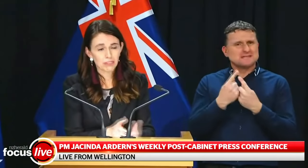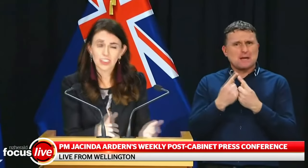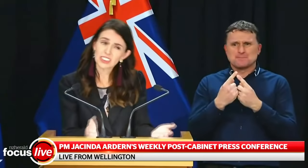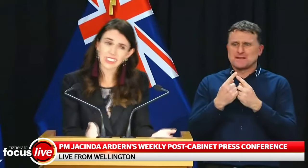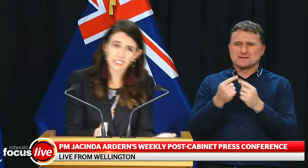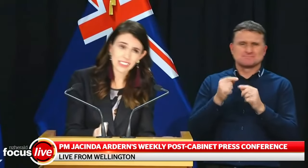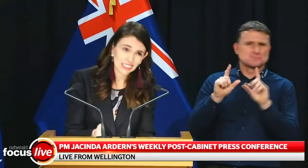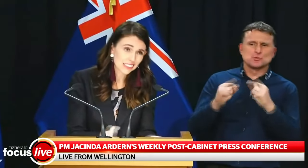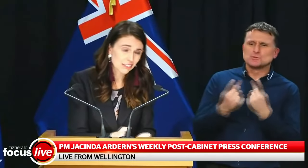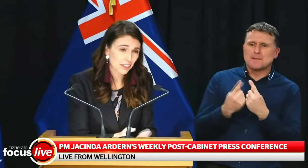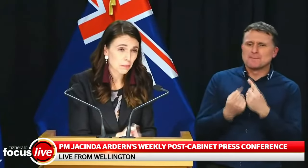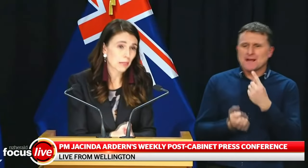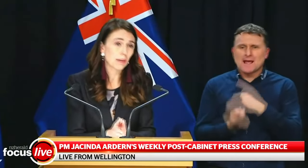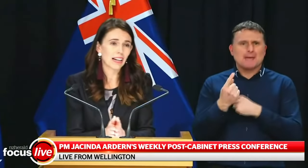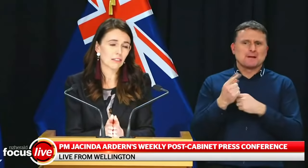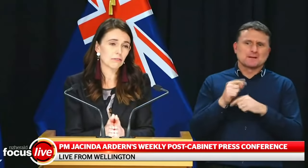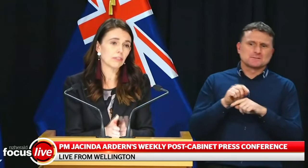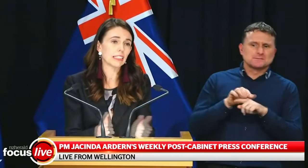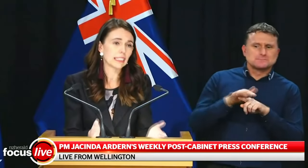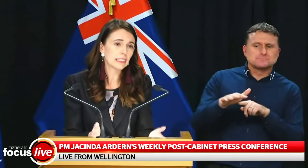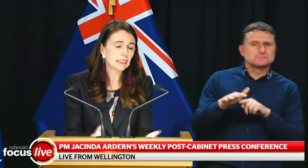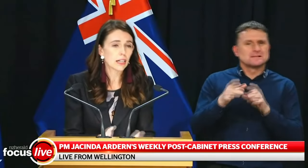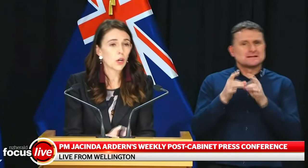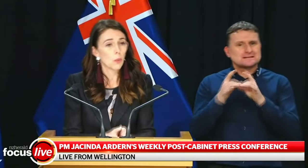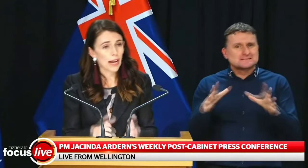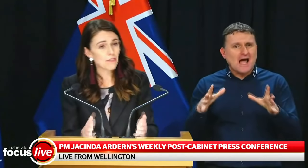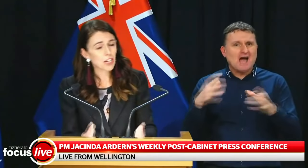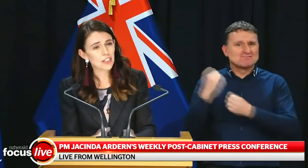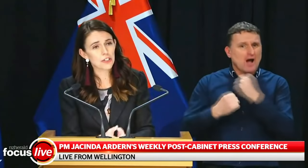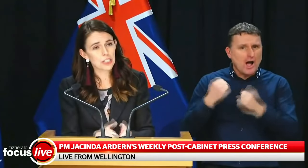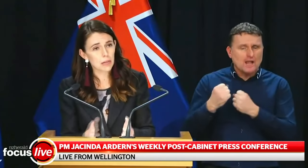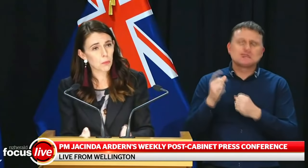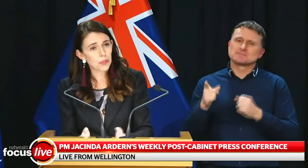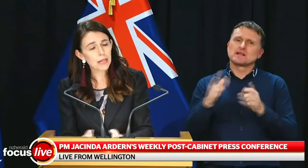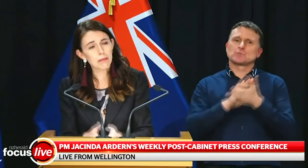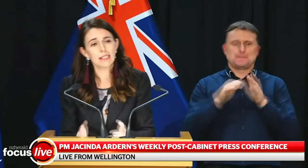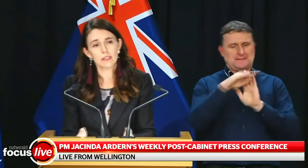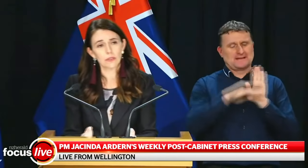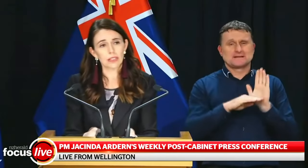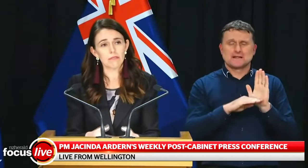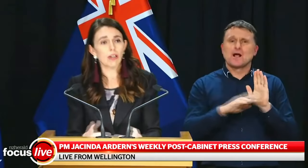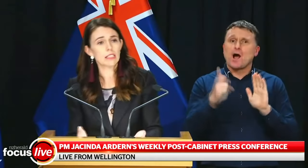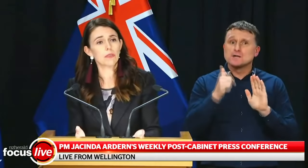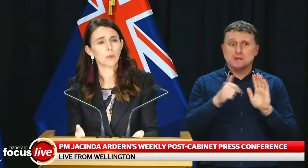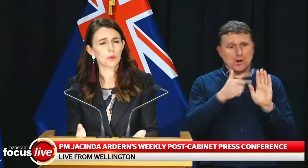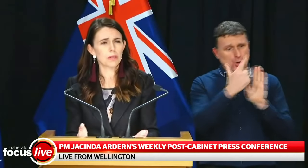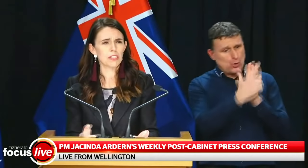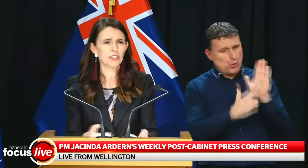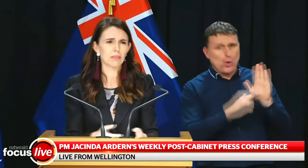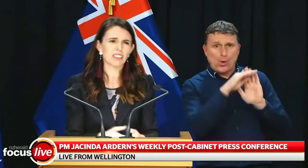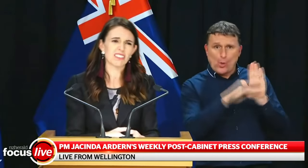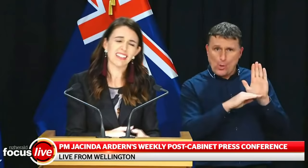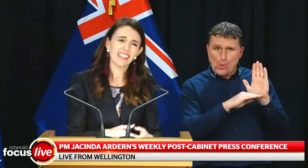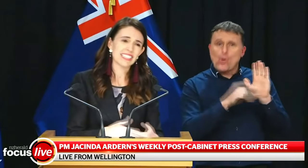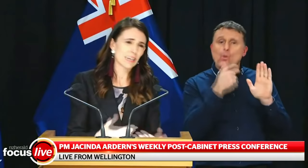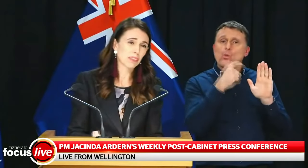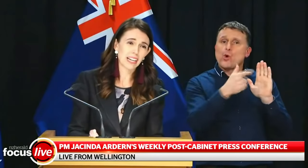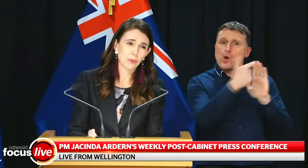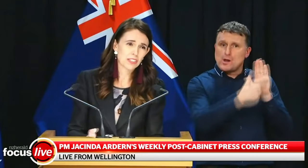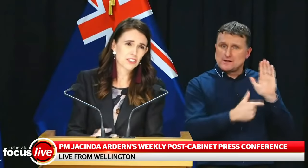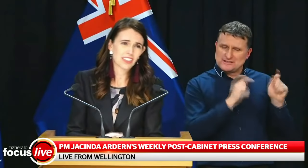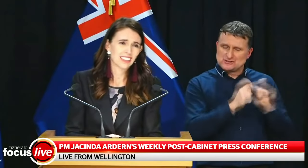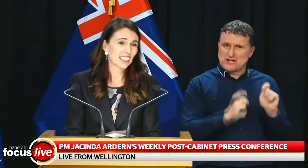taken provisions that have existed for the better part of 50 years. We have changed some wording based on the advice of the Royal Commission because